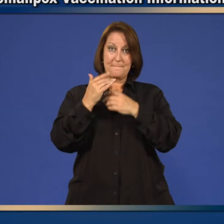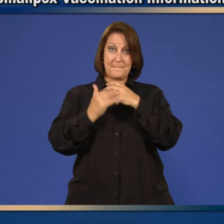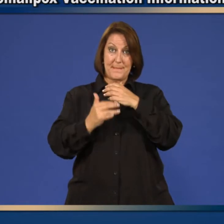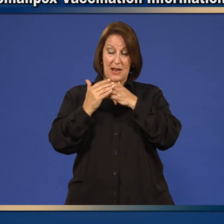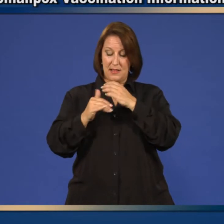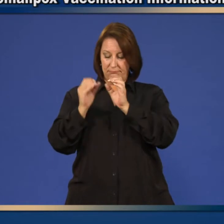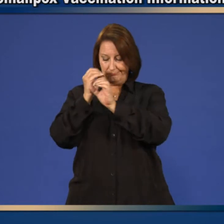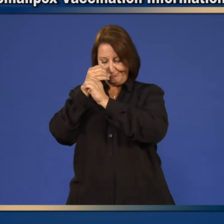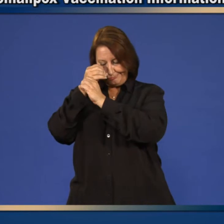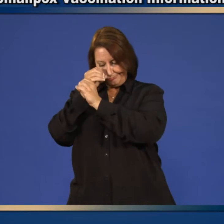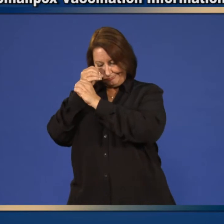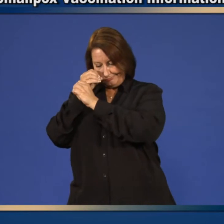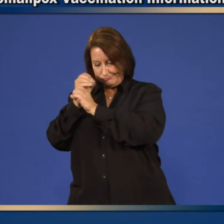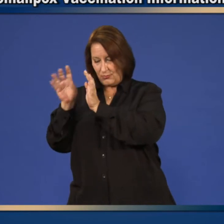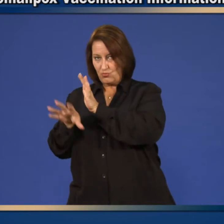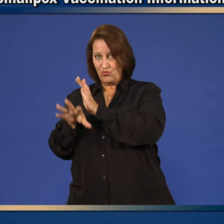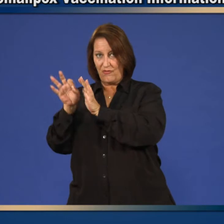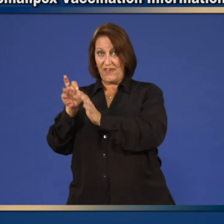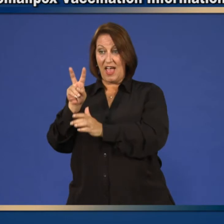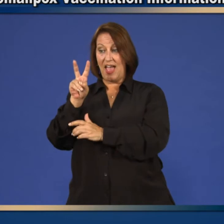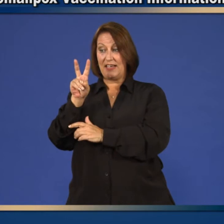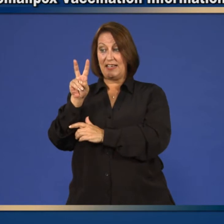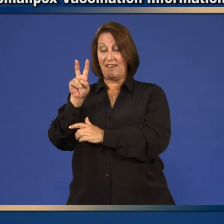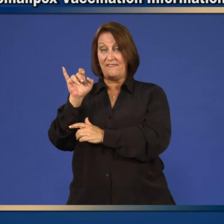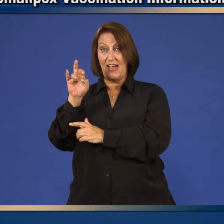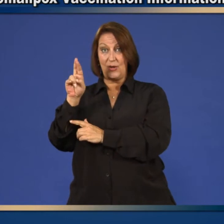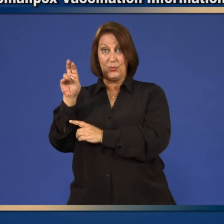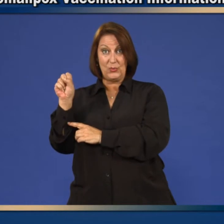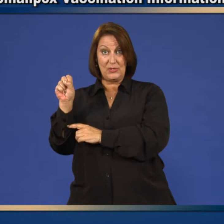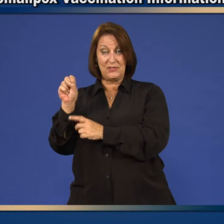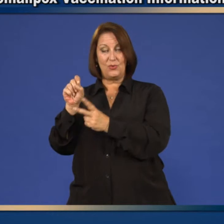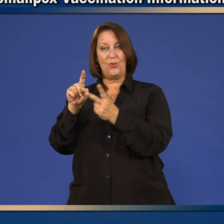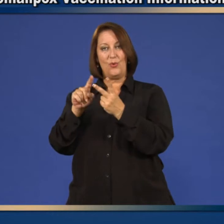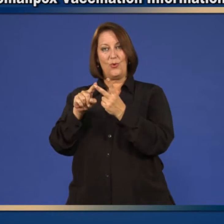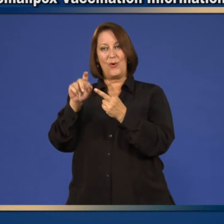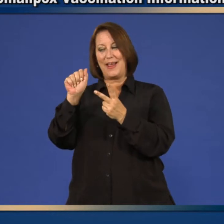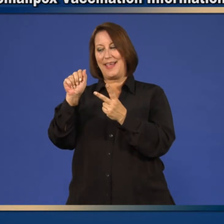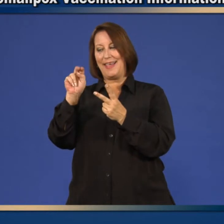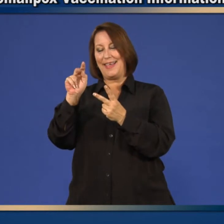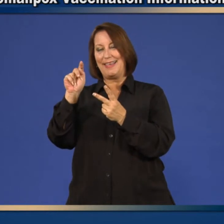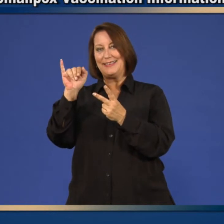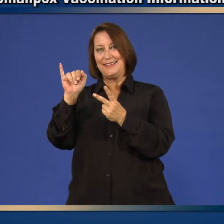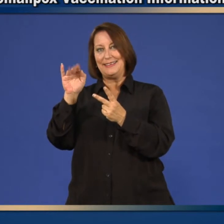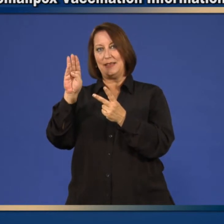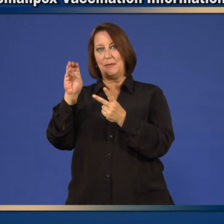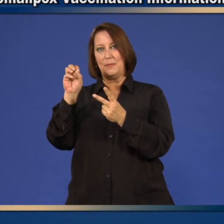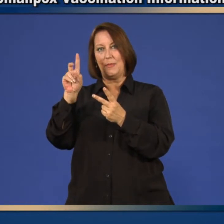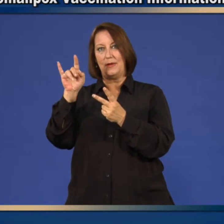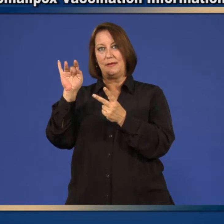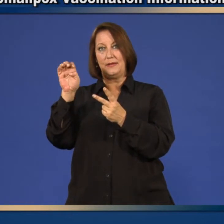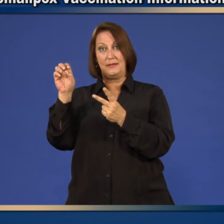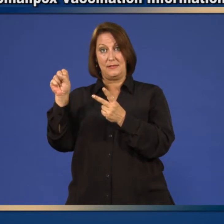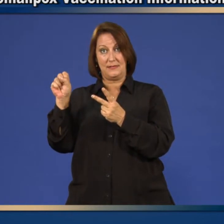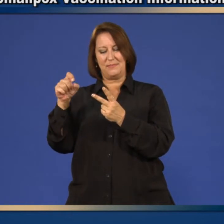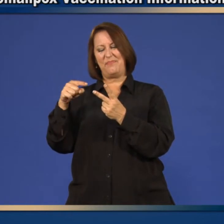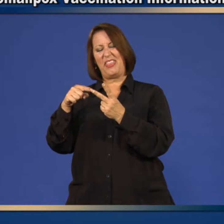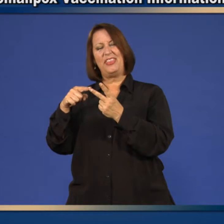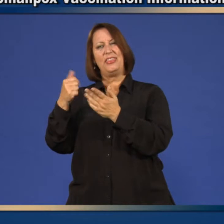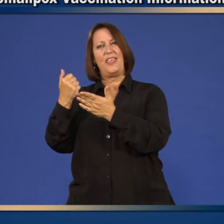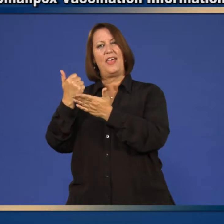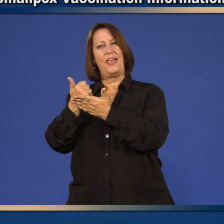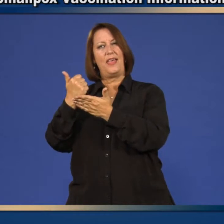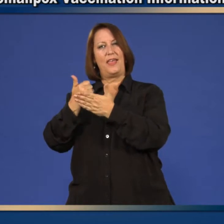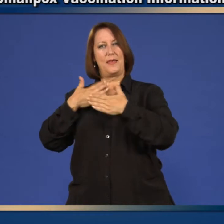the presence of vaccinia virus or antibodies, substances that help fight off